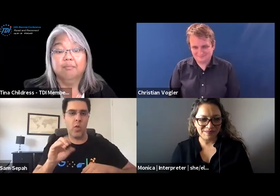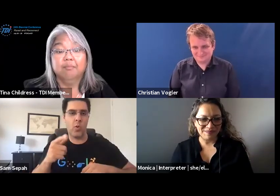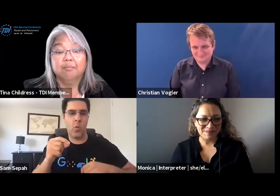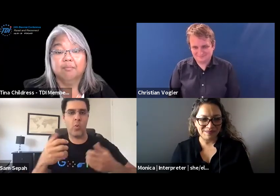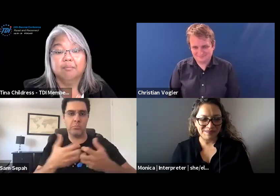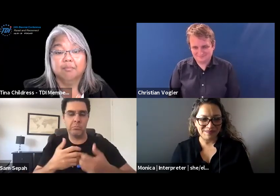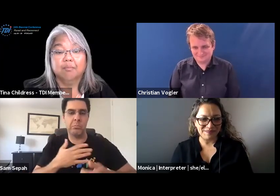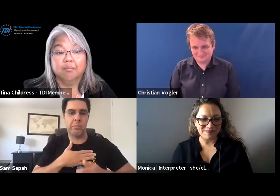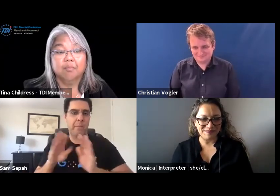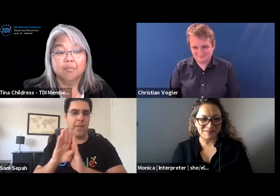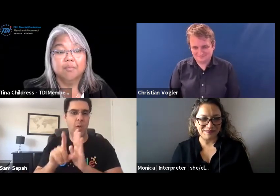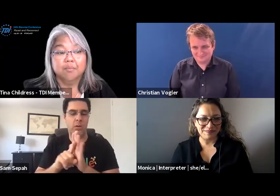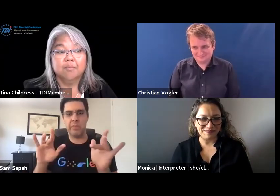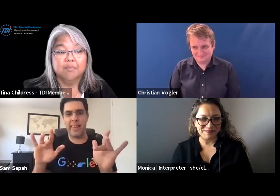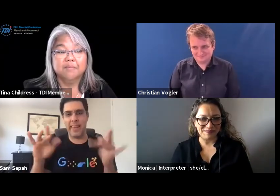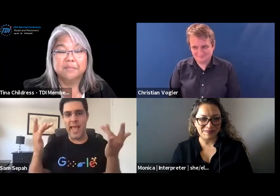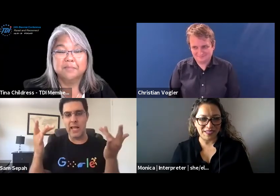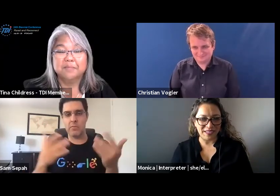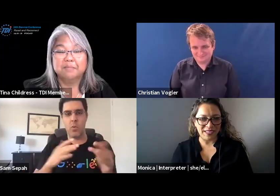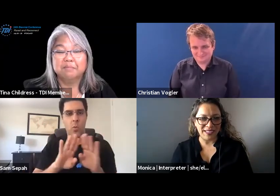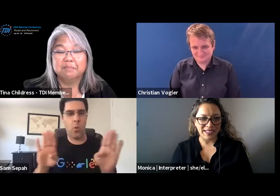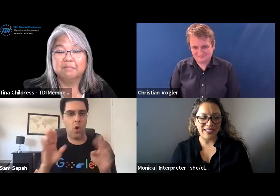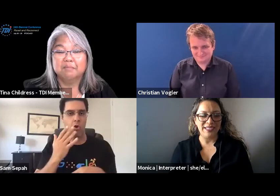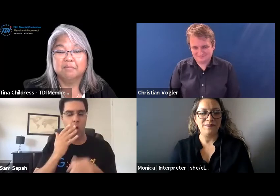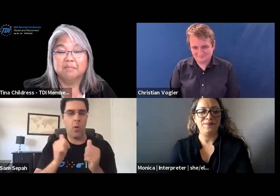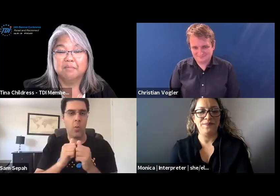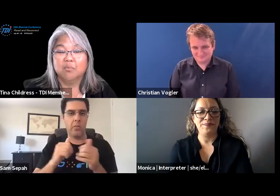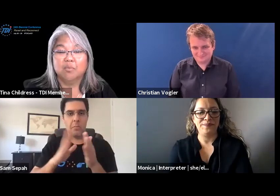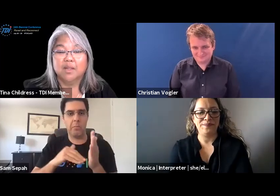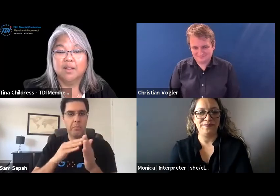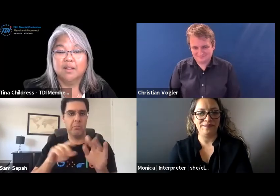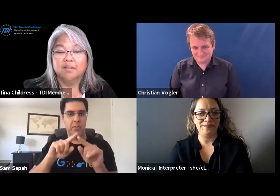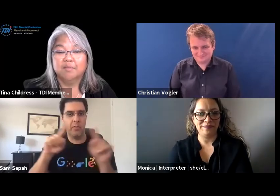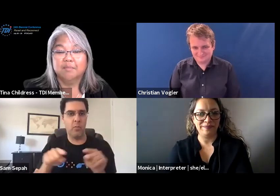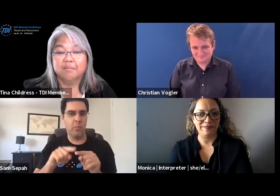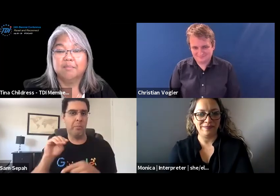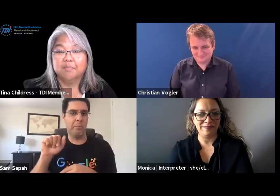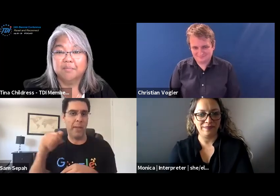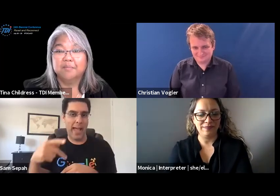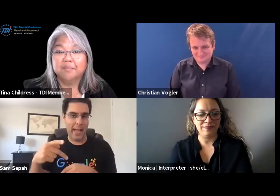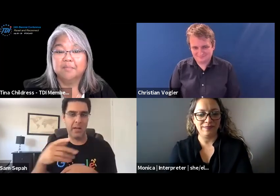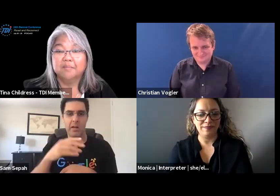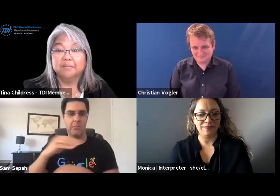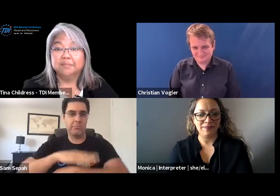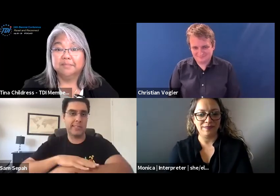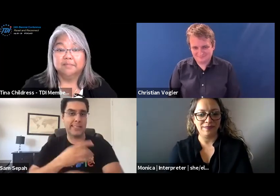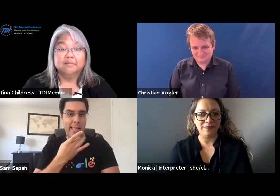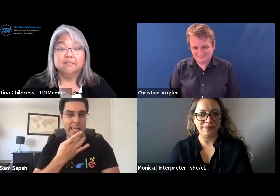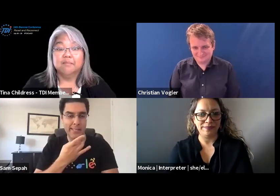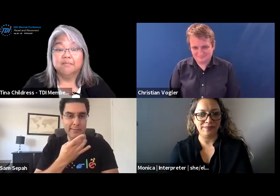see the logo of Google. And I have a light background with a painting of a map in the back